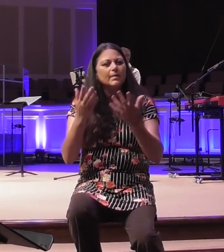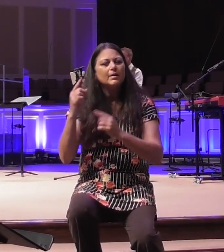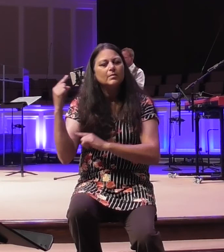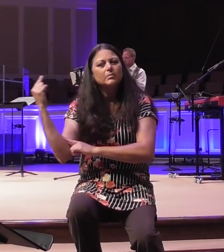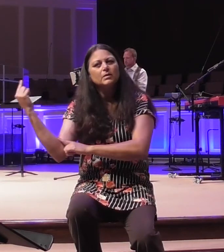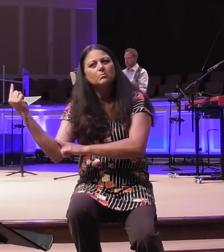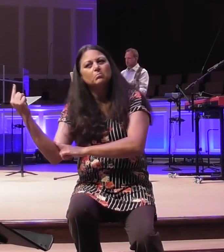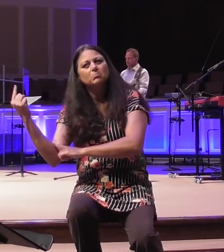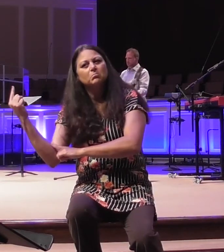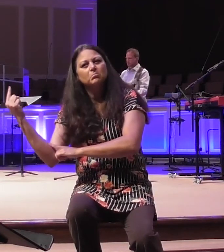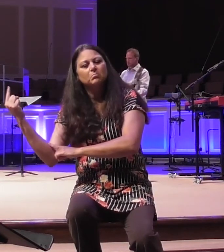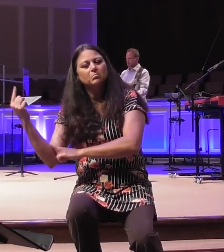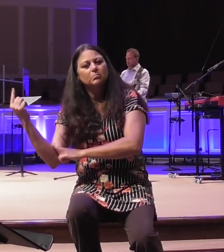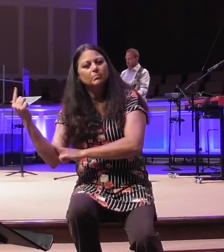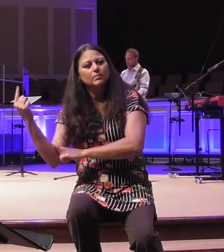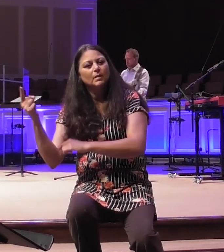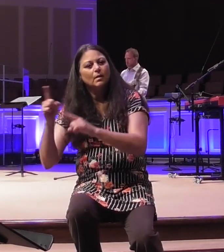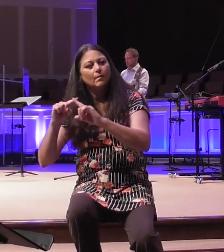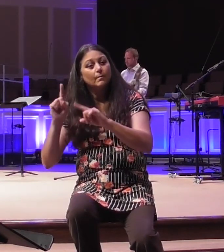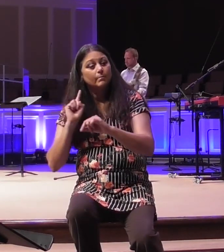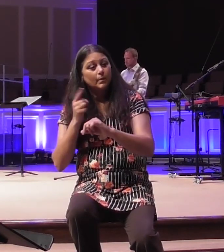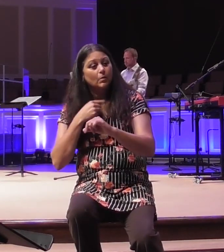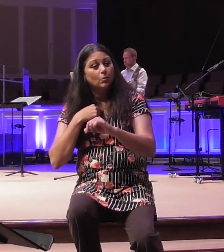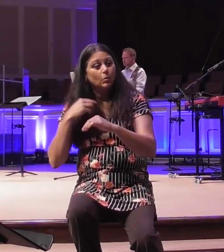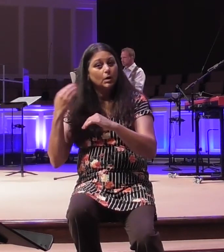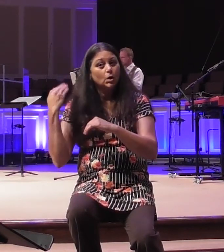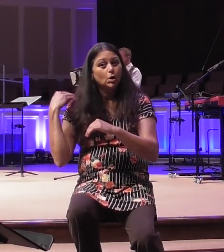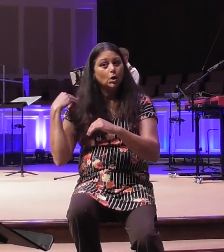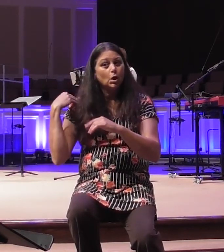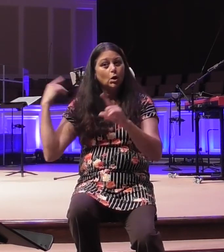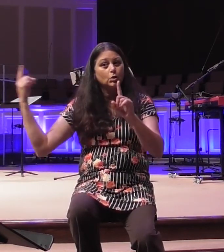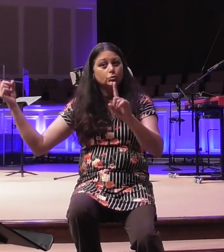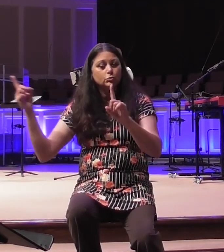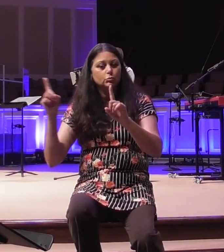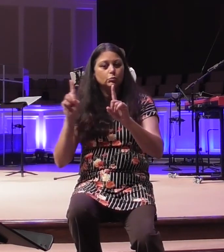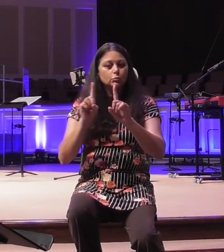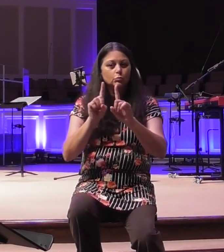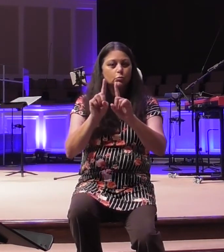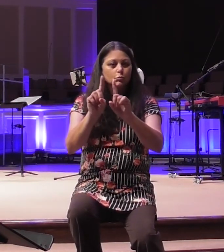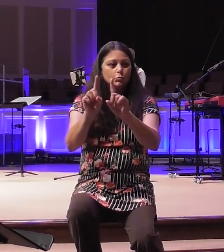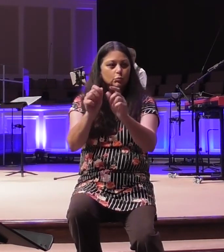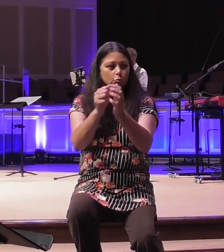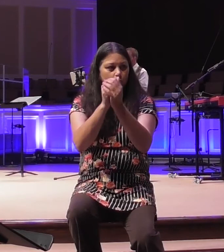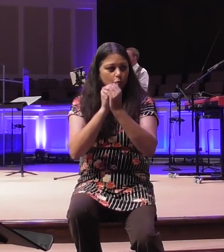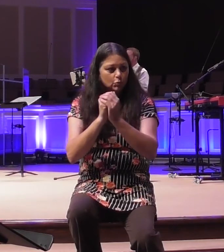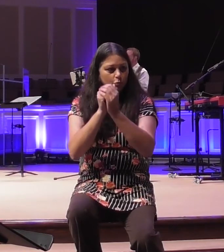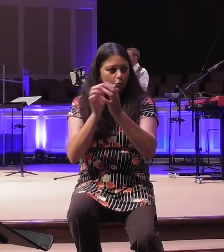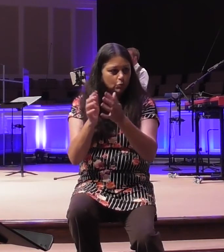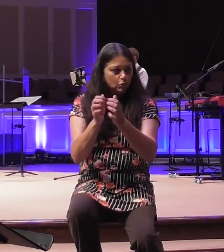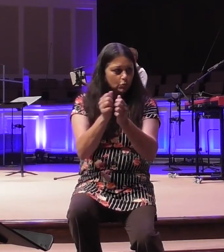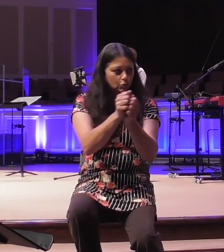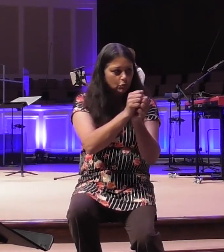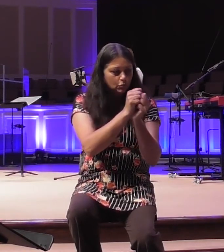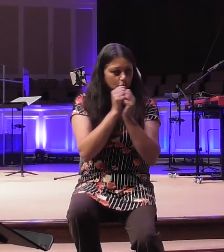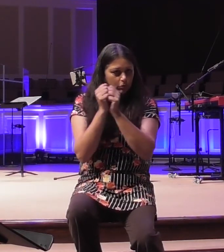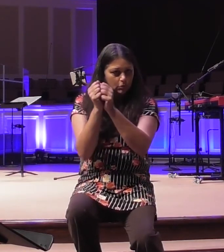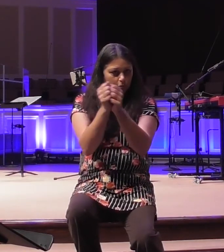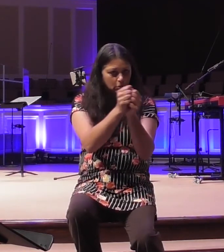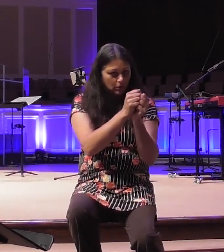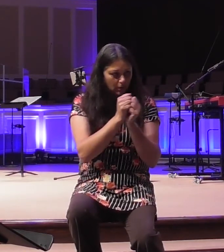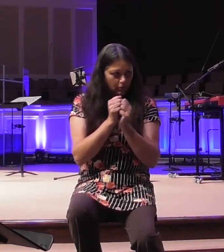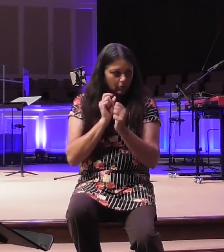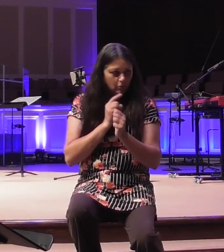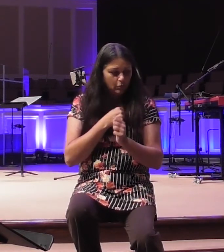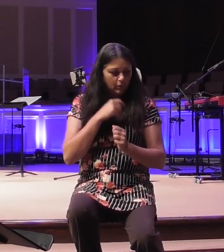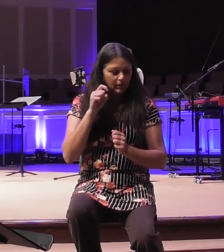This is a church where the word is going to be preached and taught. And that's what you need so that we can serve one another and serve together in the